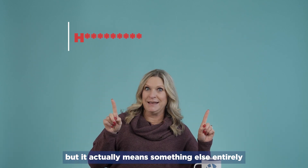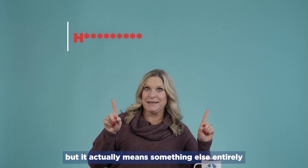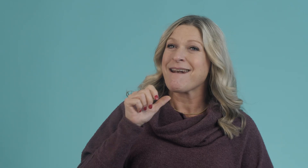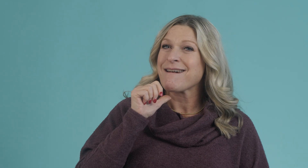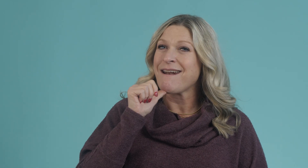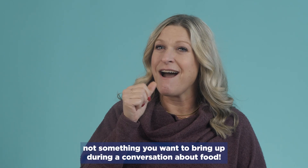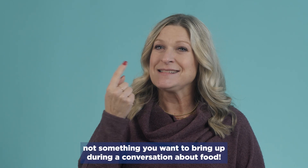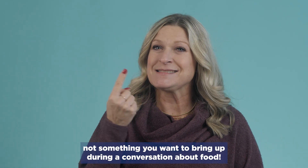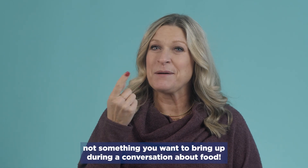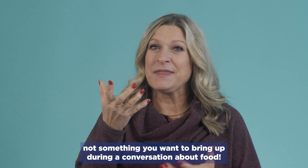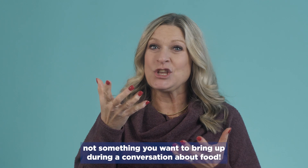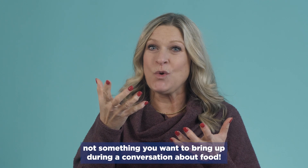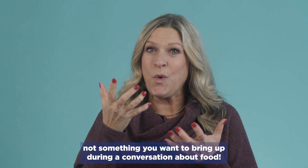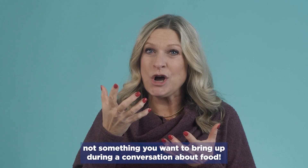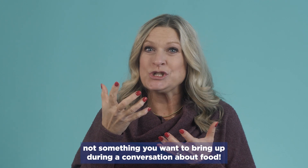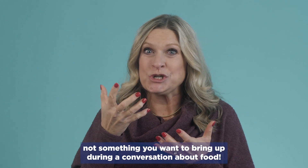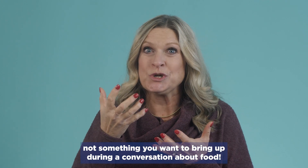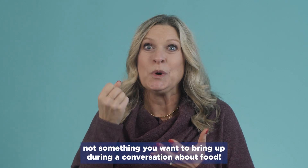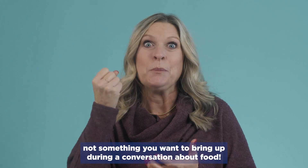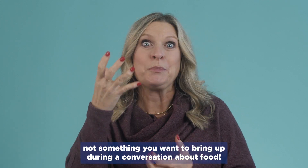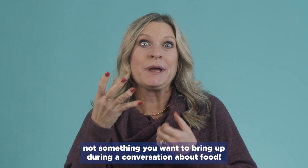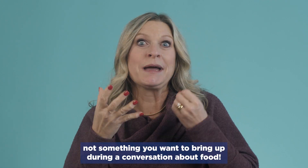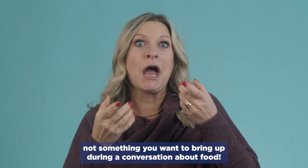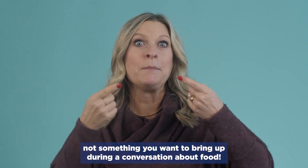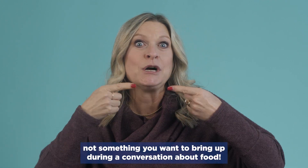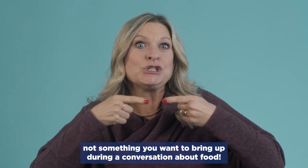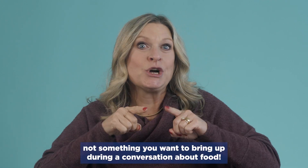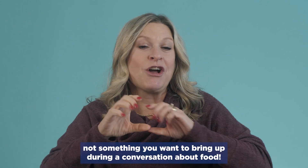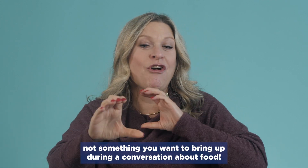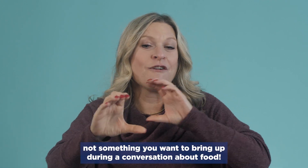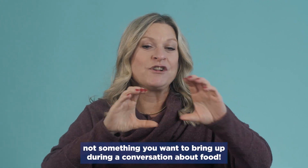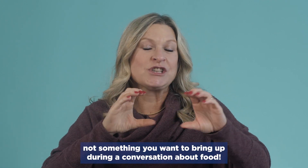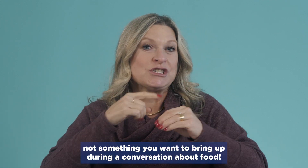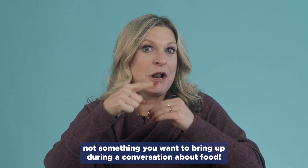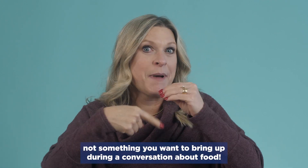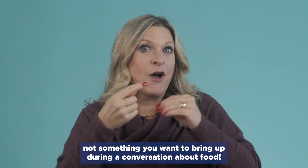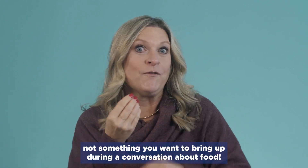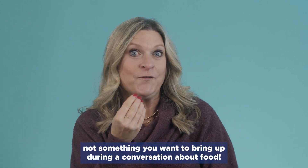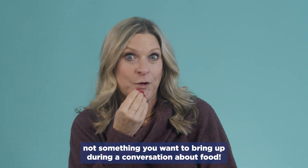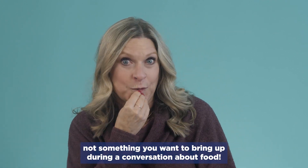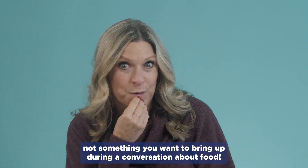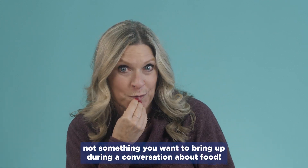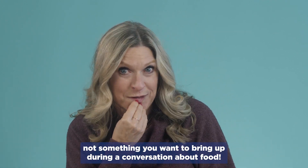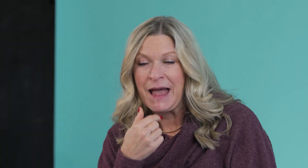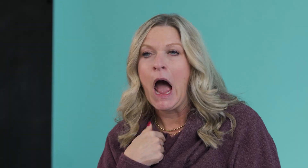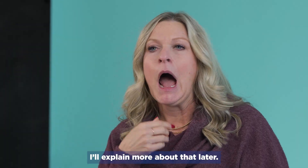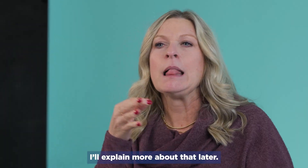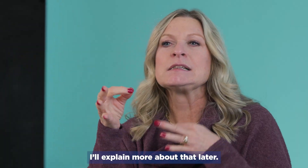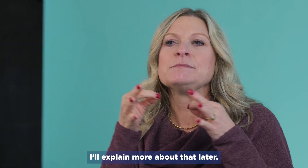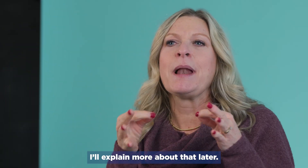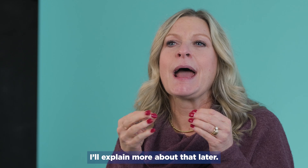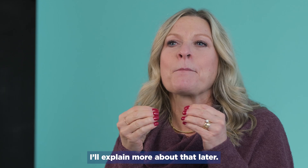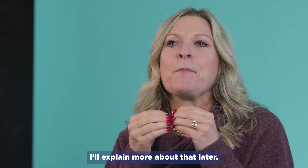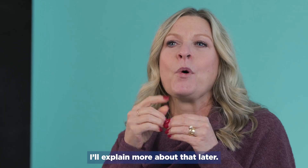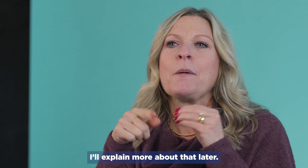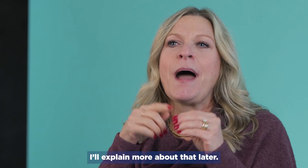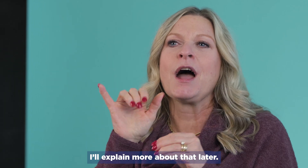entirely. Not something you want to bring up during a conversation about food. I'll explain more about